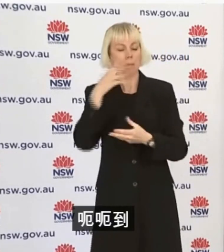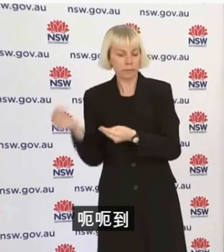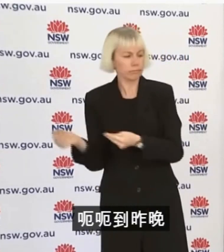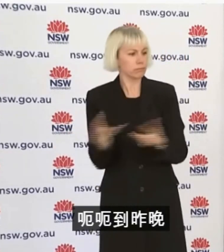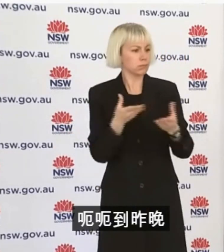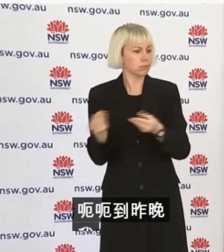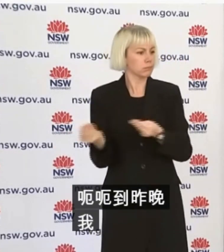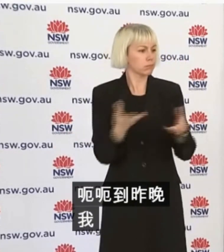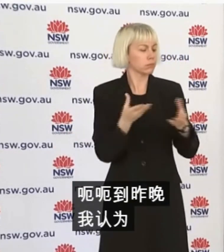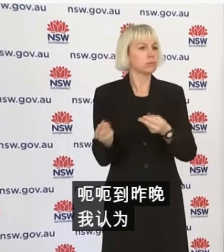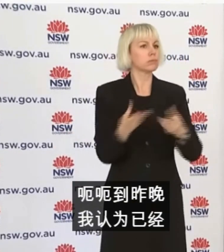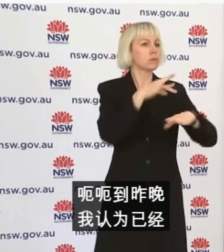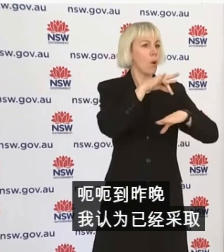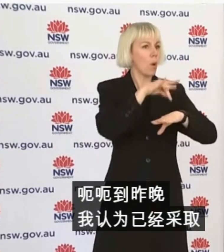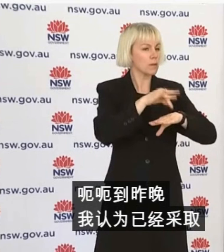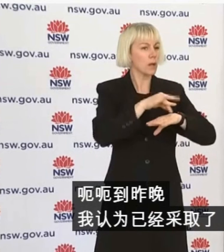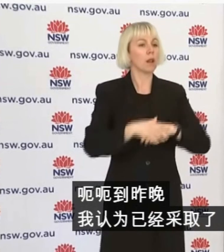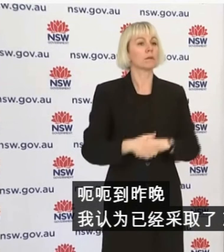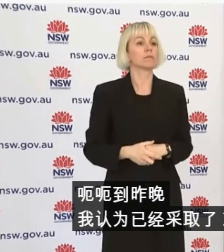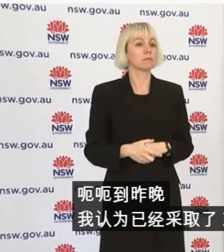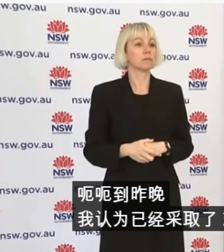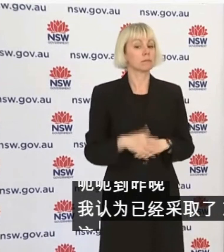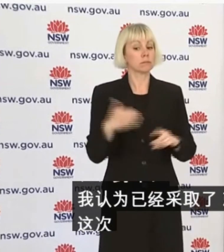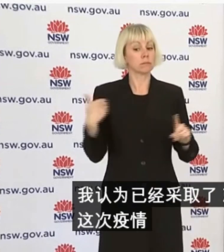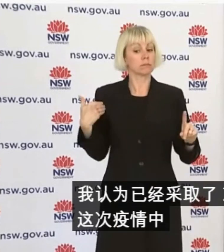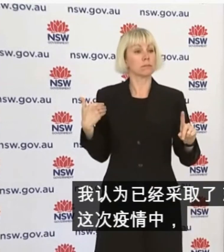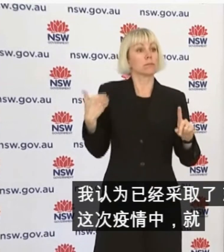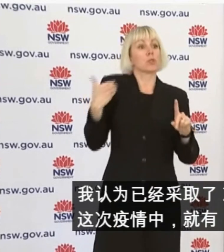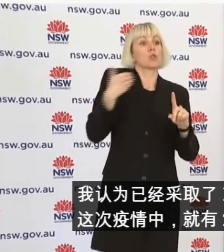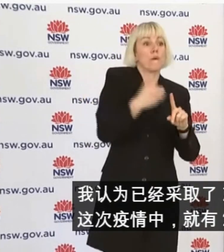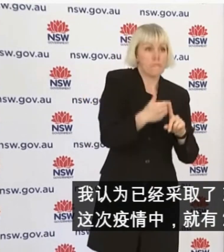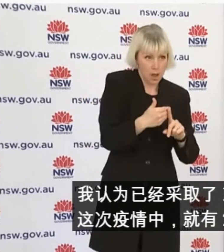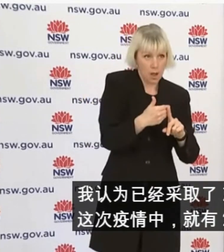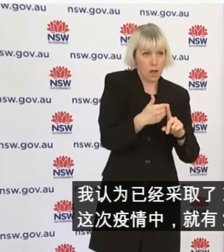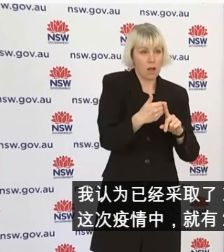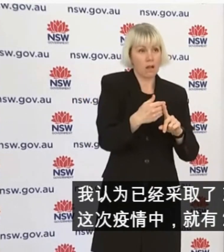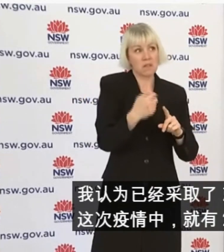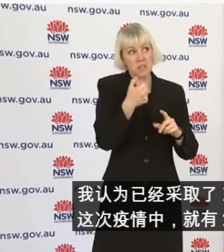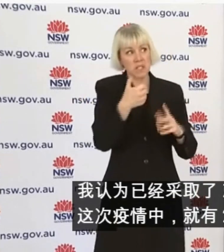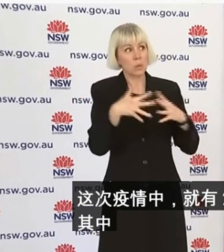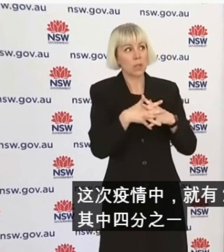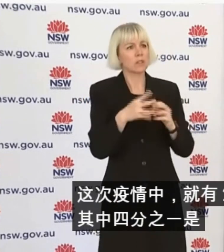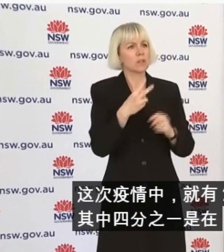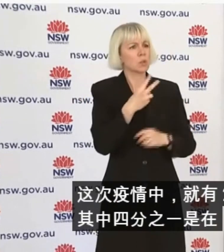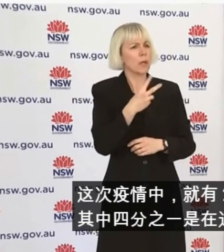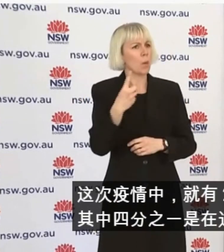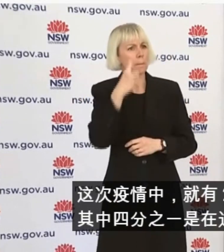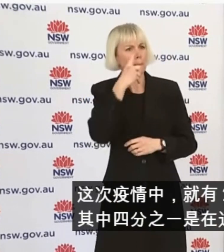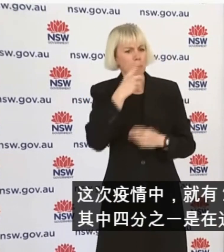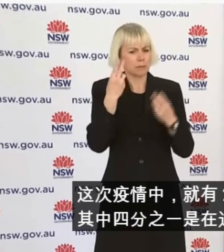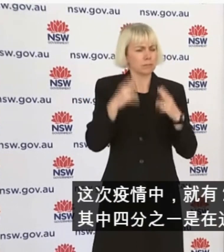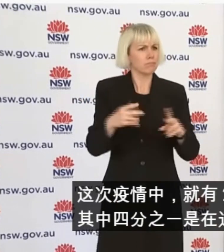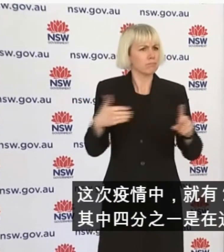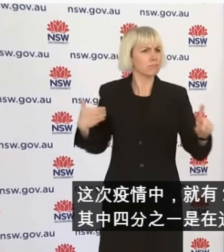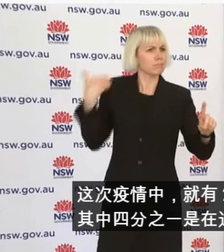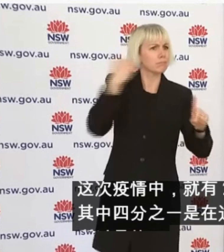to last night I think has taken 21 lives just in this current outbreak, and a quarter of those were literally in the